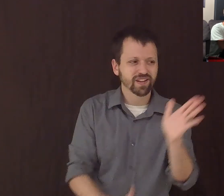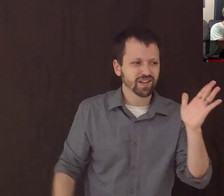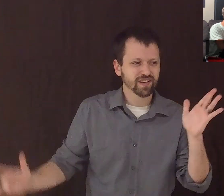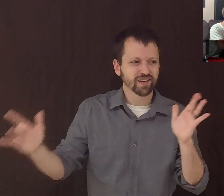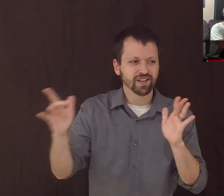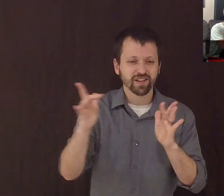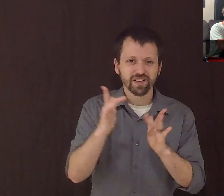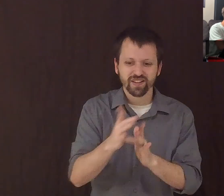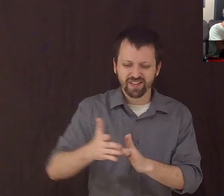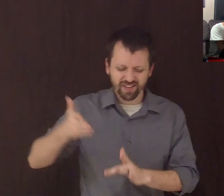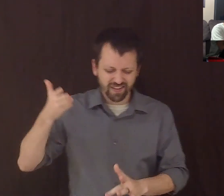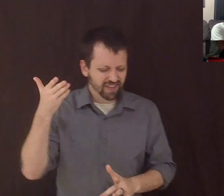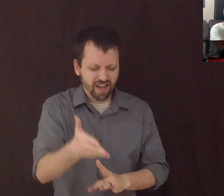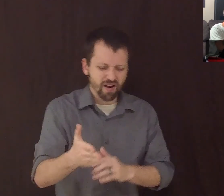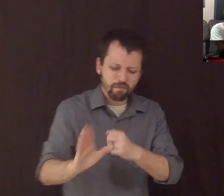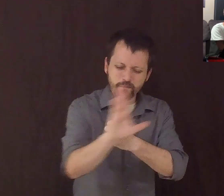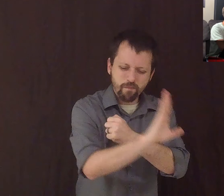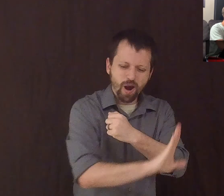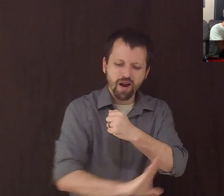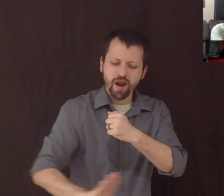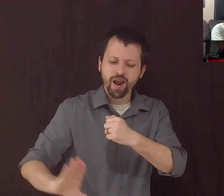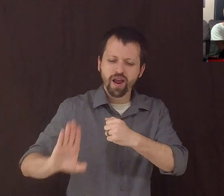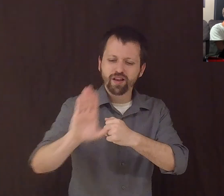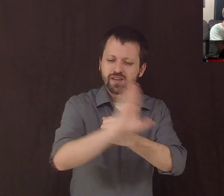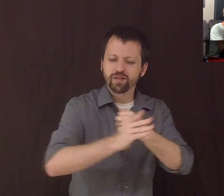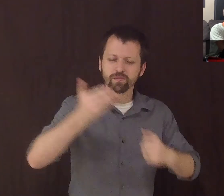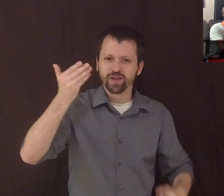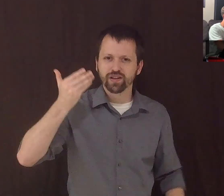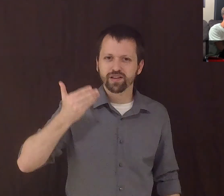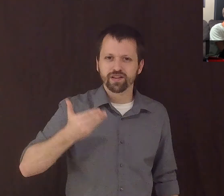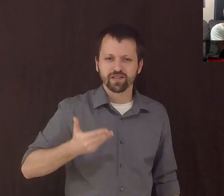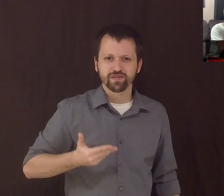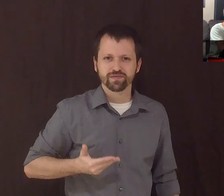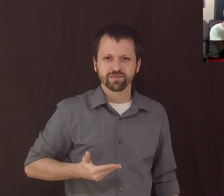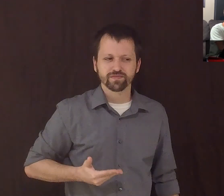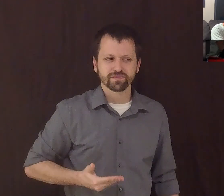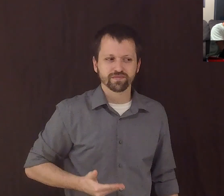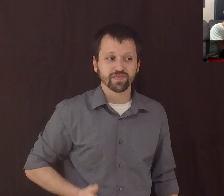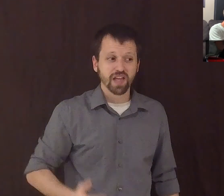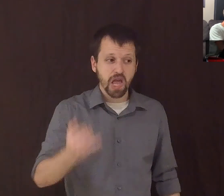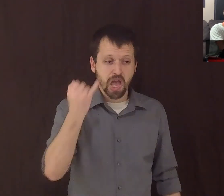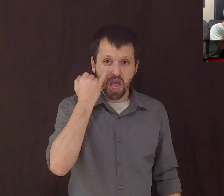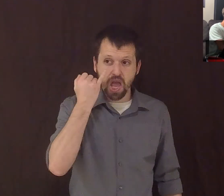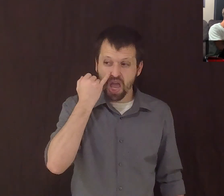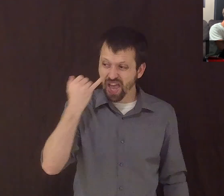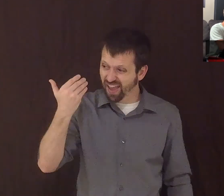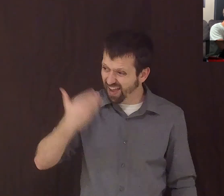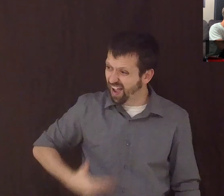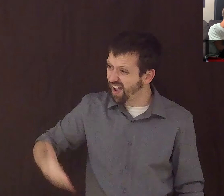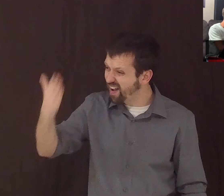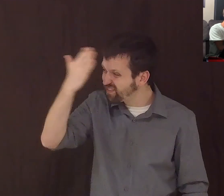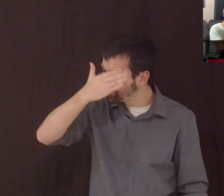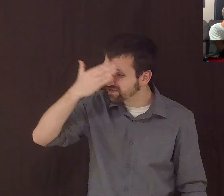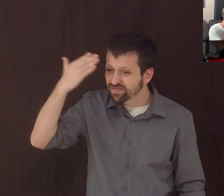is another in the waters, holding back the seas. And should I ever